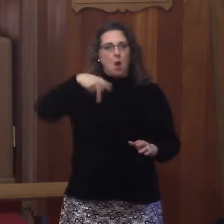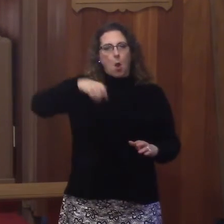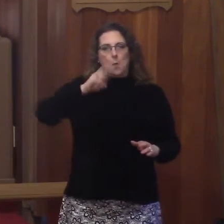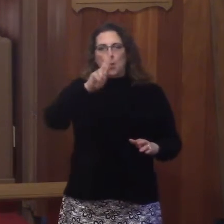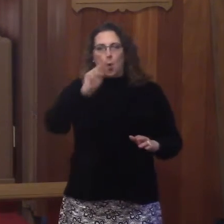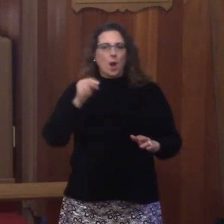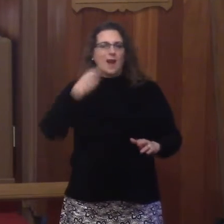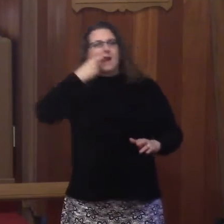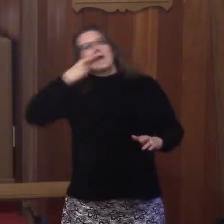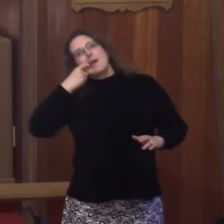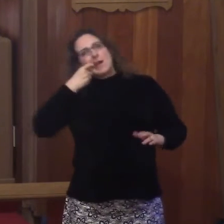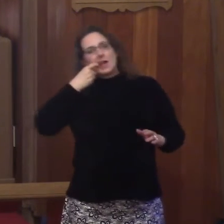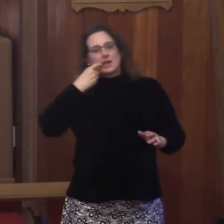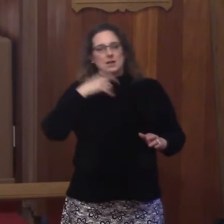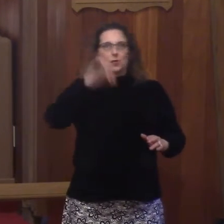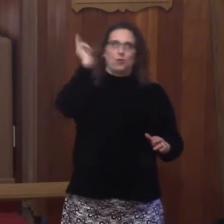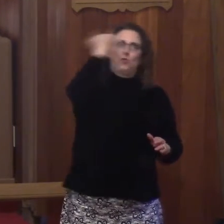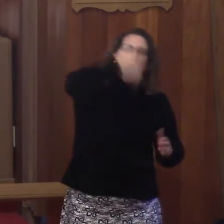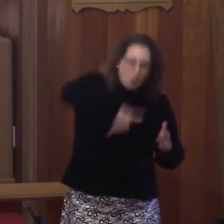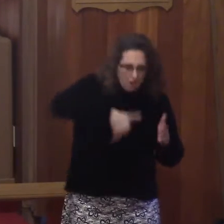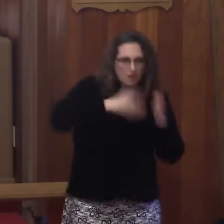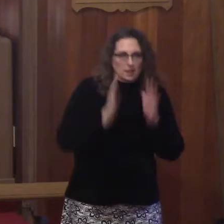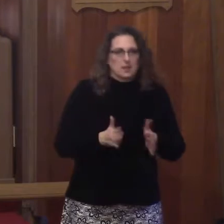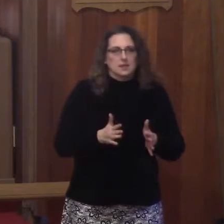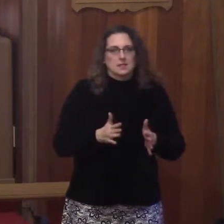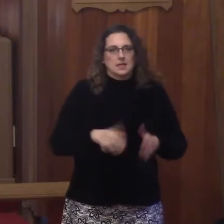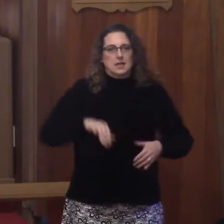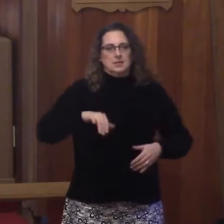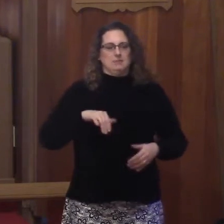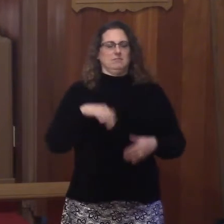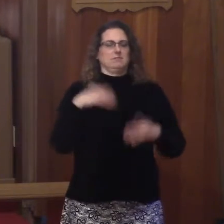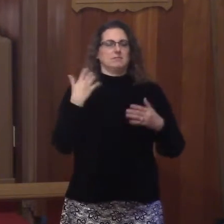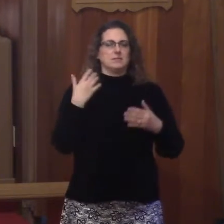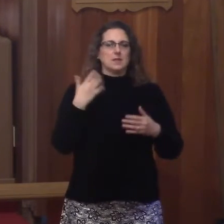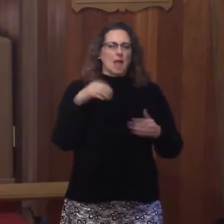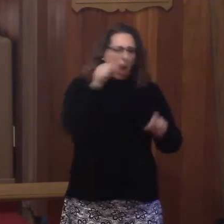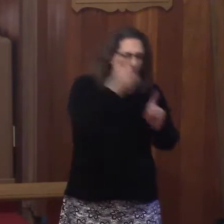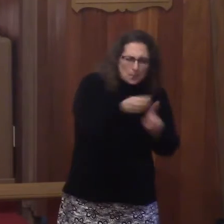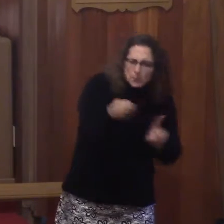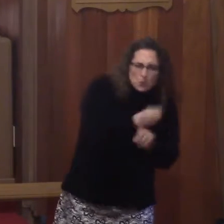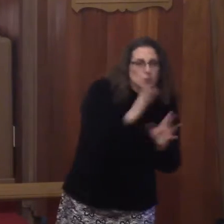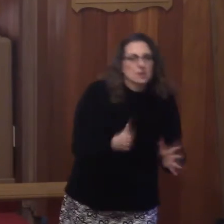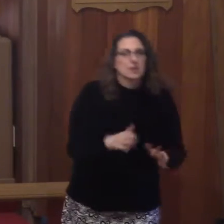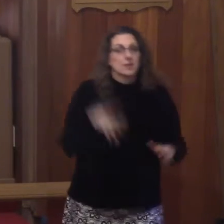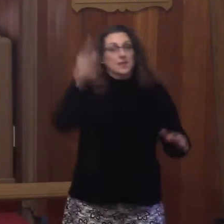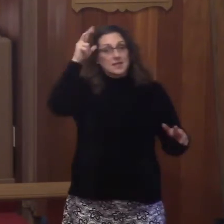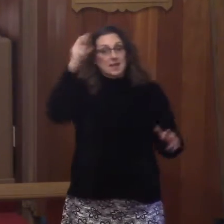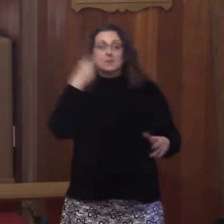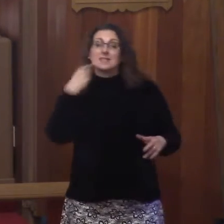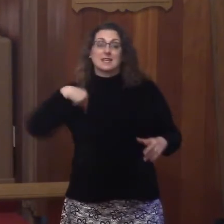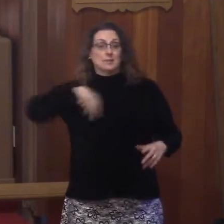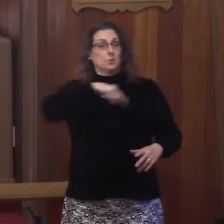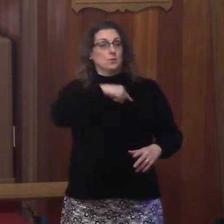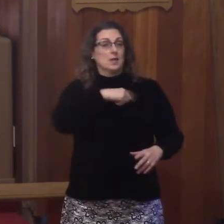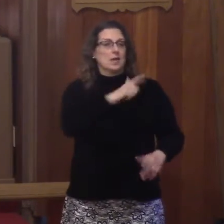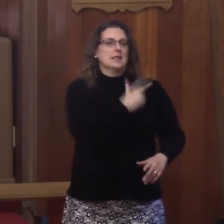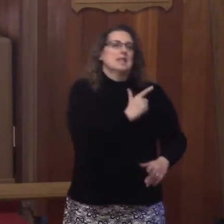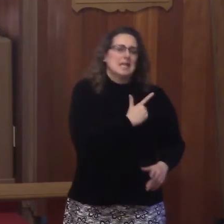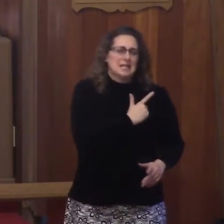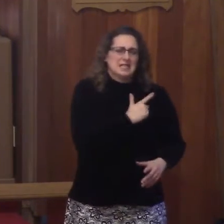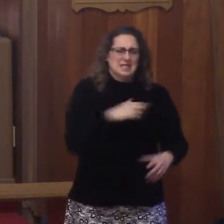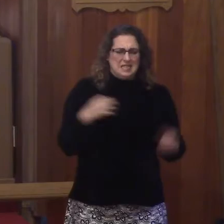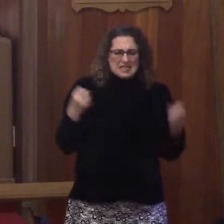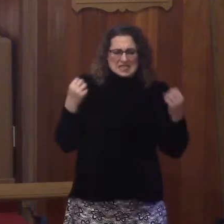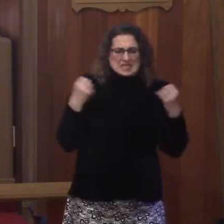drunkard, abuser, and gluttony. The devil names us lazy, coward,